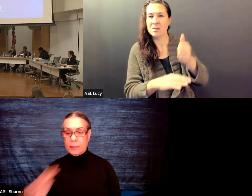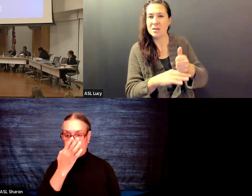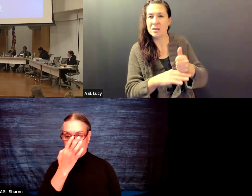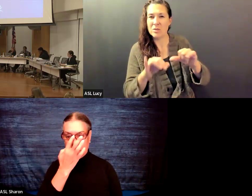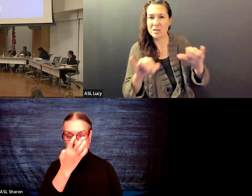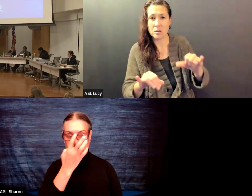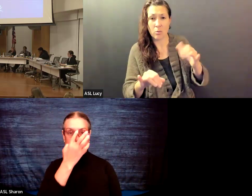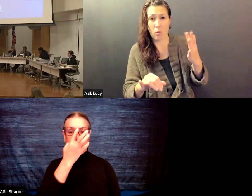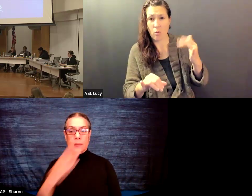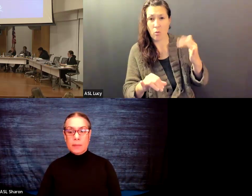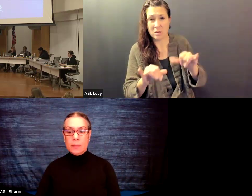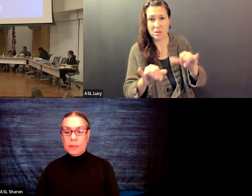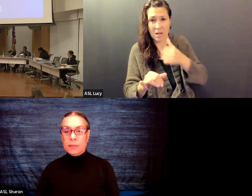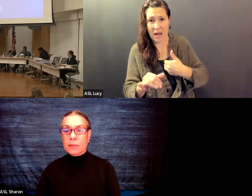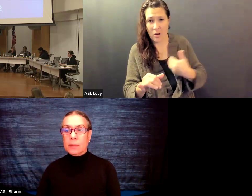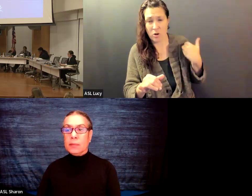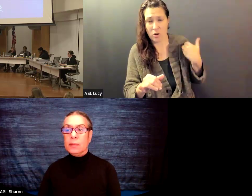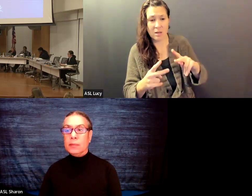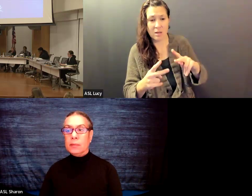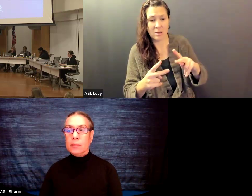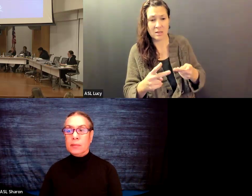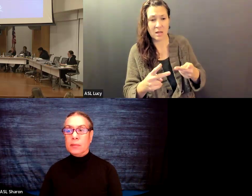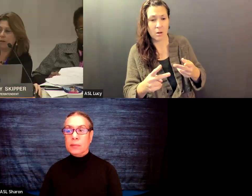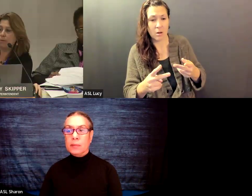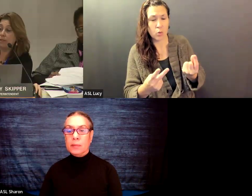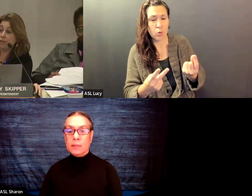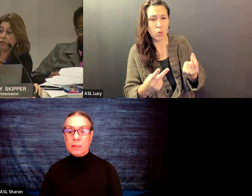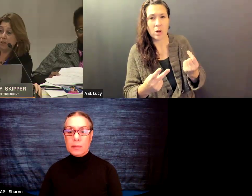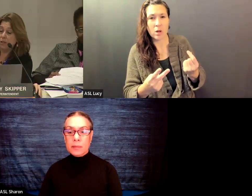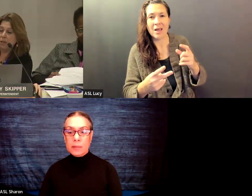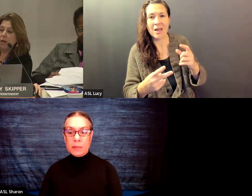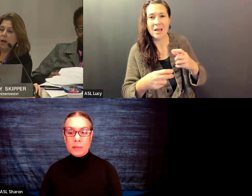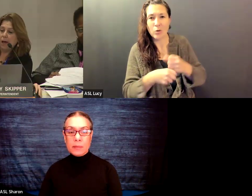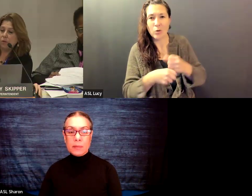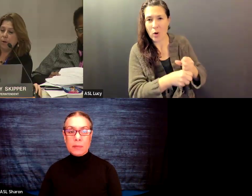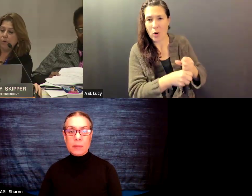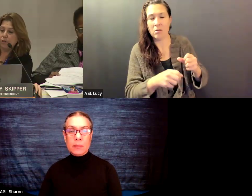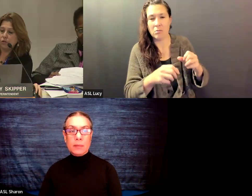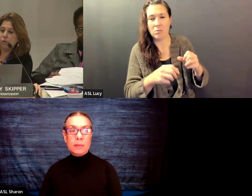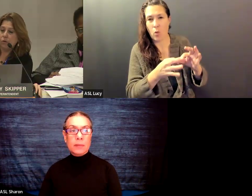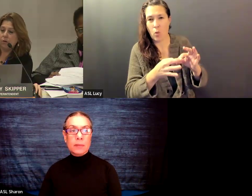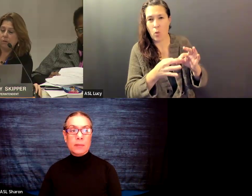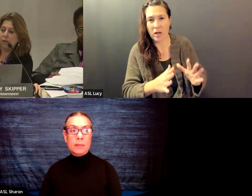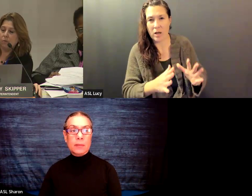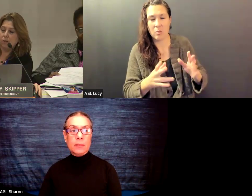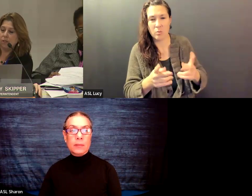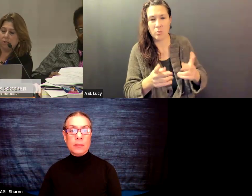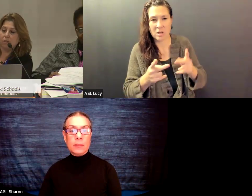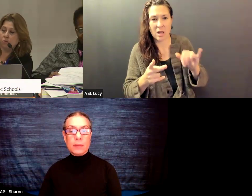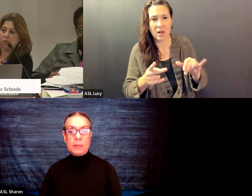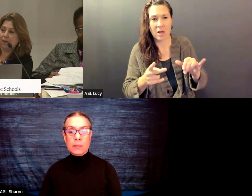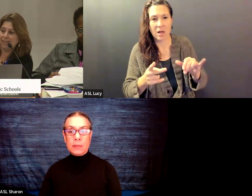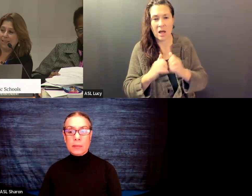before. And then secondly, it was creating the coordinator position as a way to ensure that it